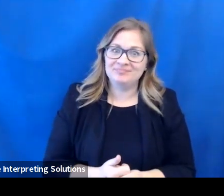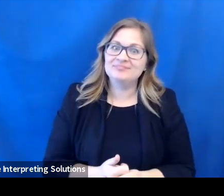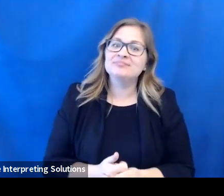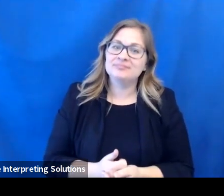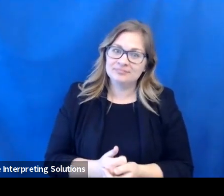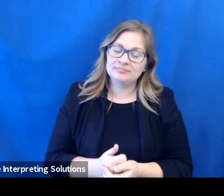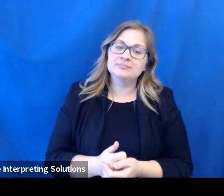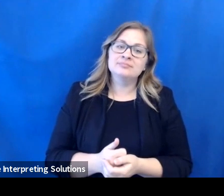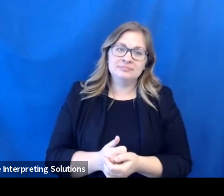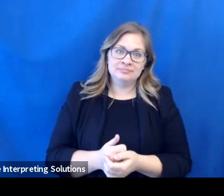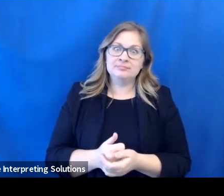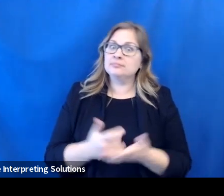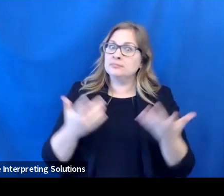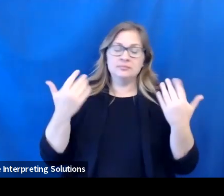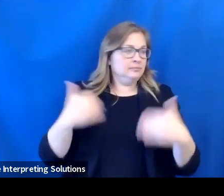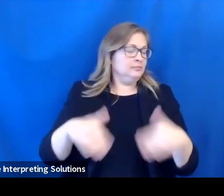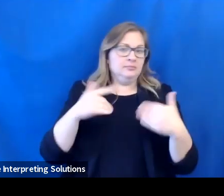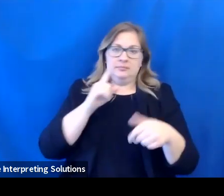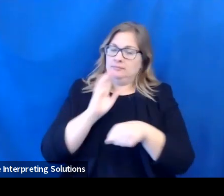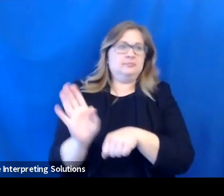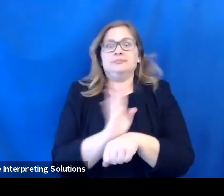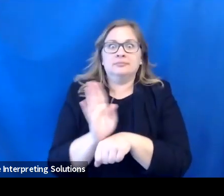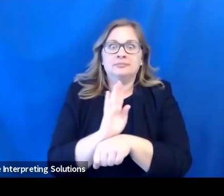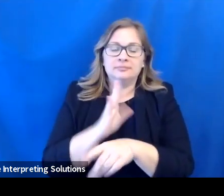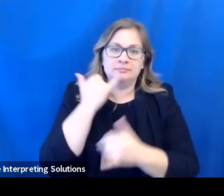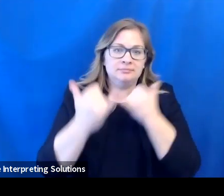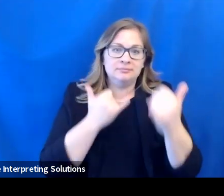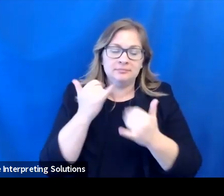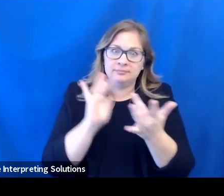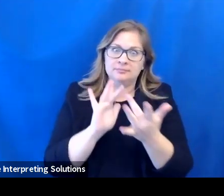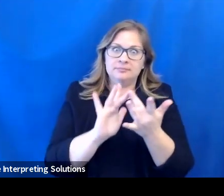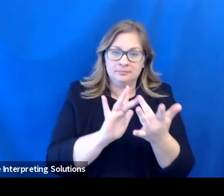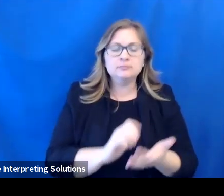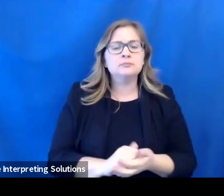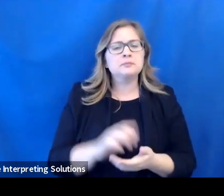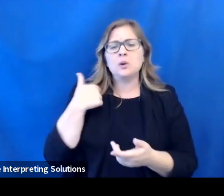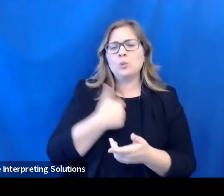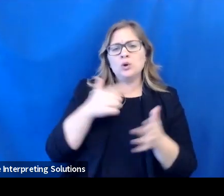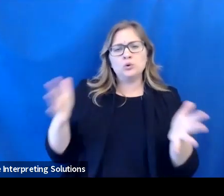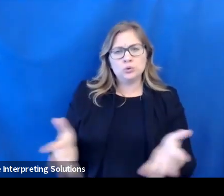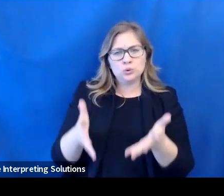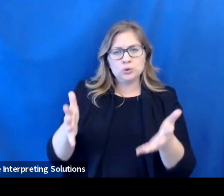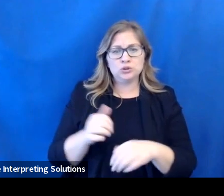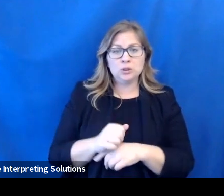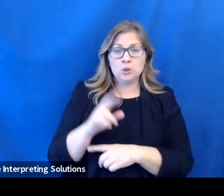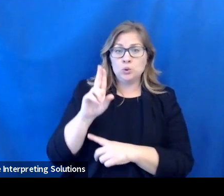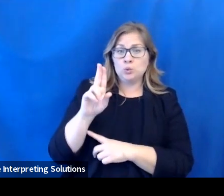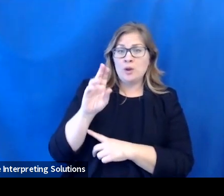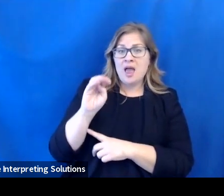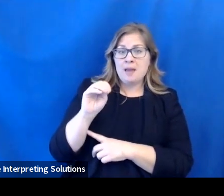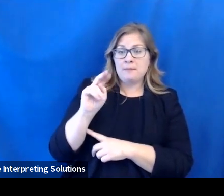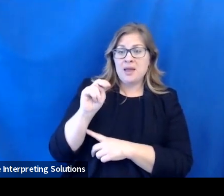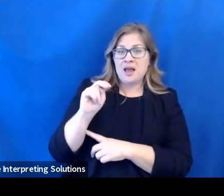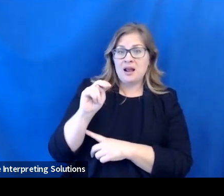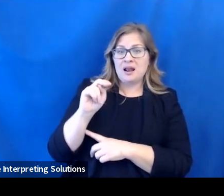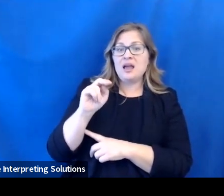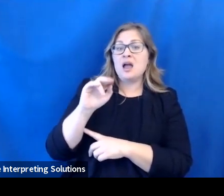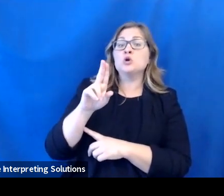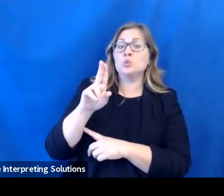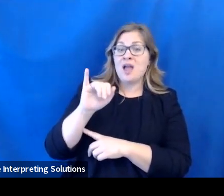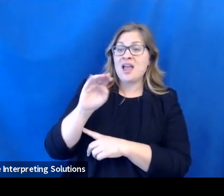calls. Again, we really do encourage folks to go to uimn.org, but are going to continue to keep that call line open, even with some longer wait times when people